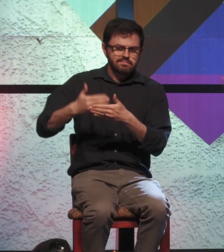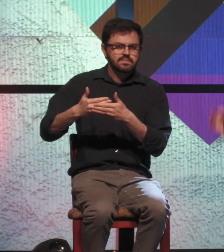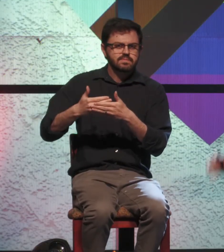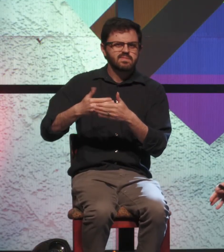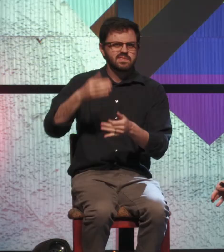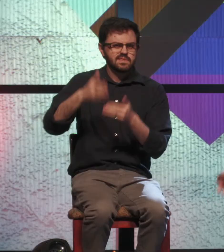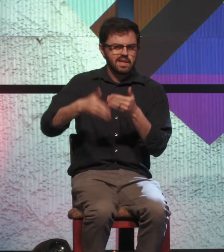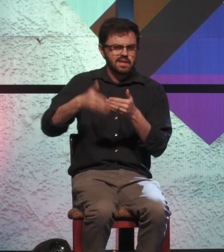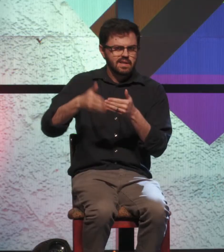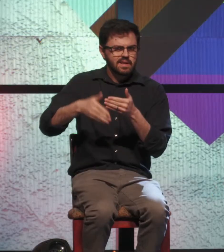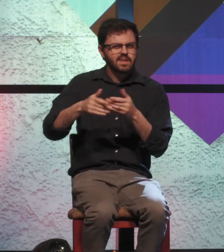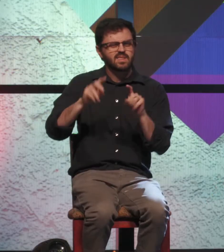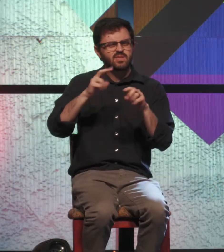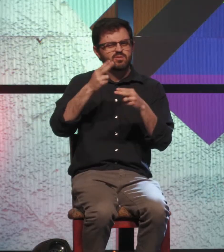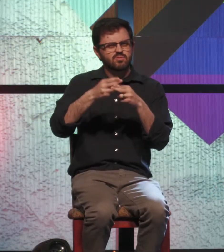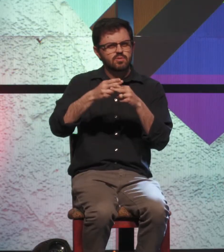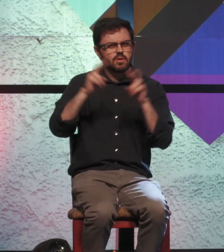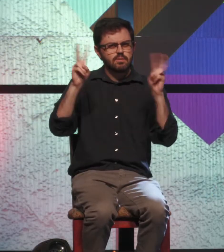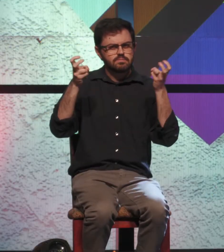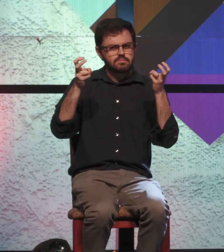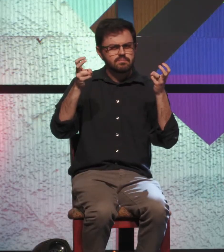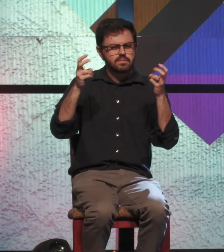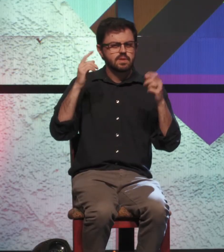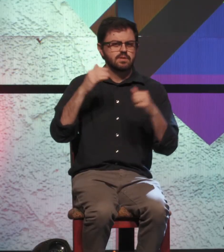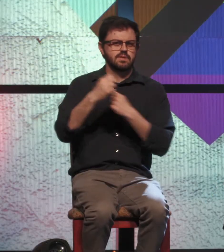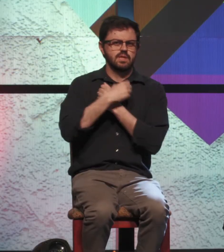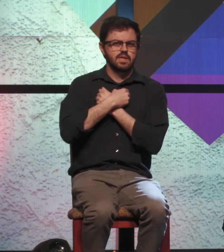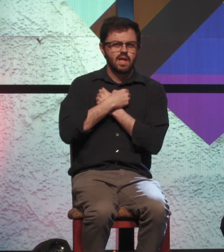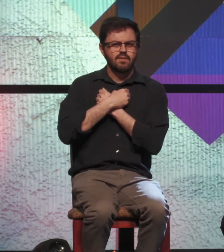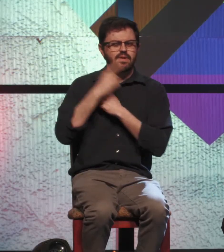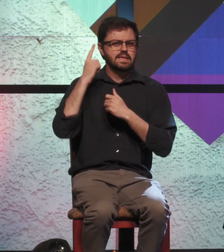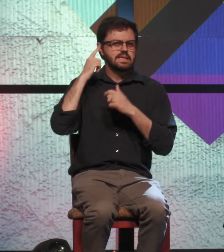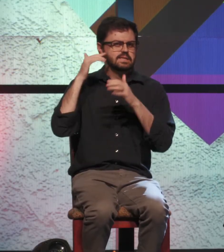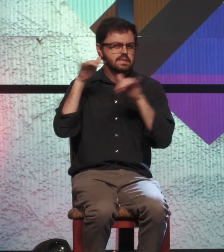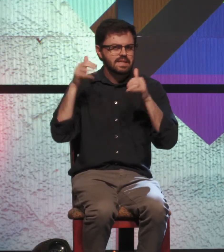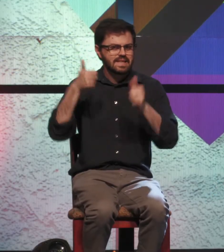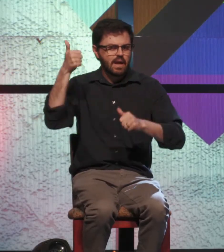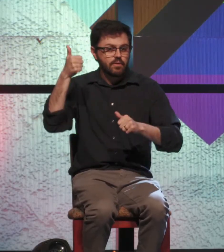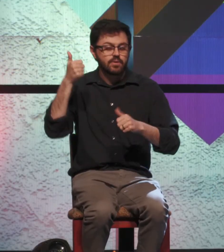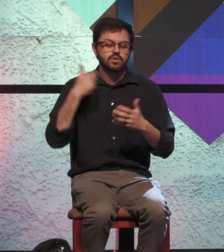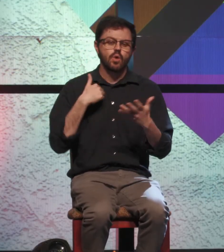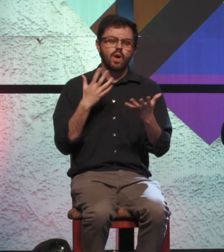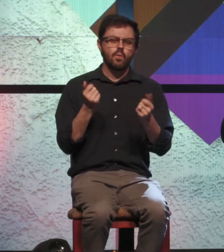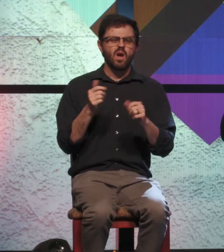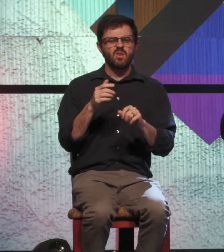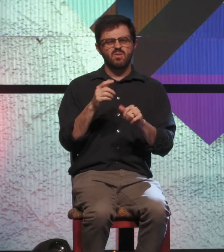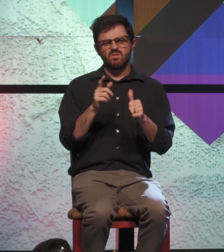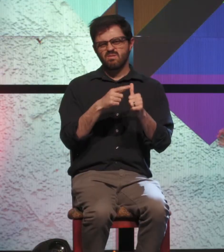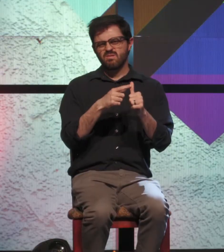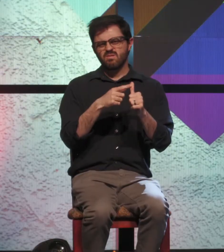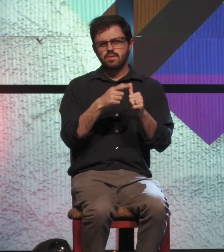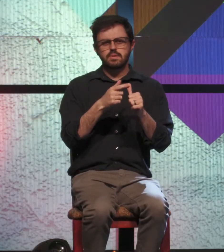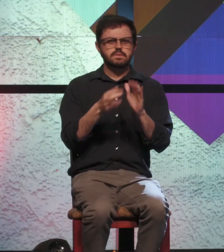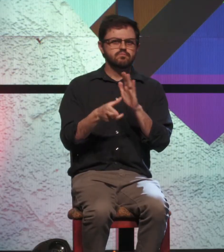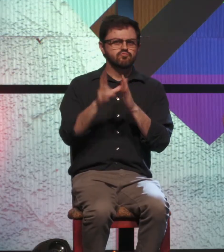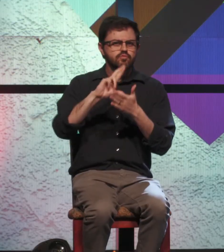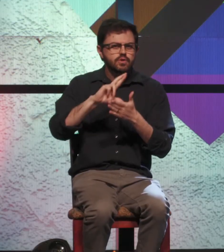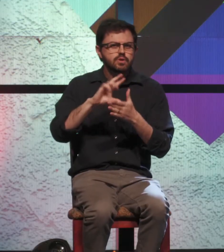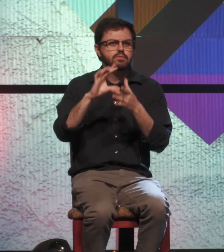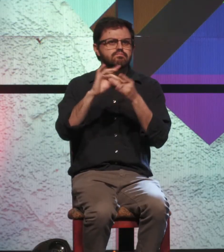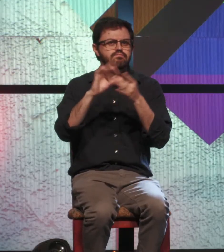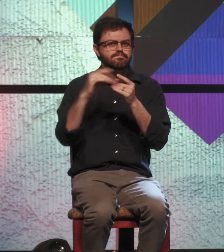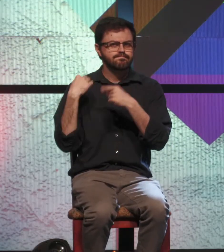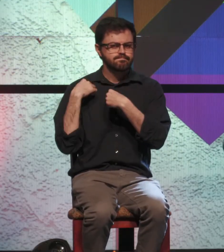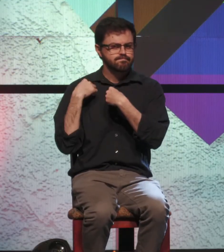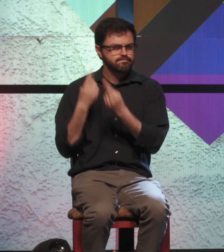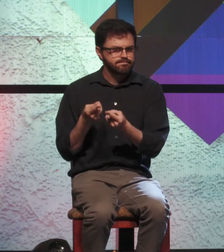is Louder. And I want to start with a little review, okay? Just like where we've been, and then I want to have a kind of